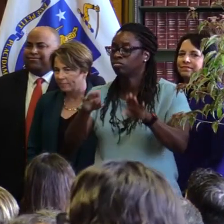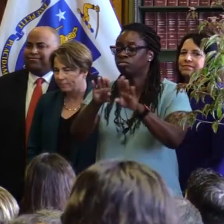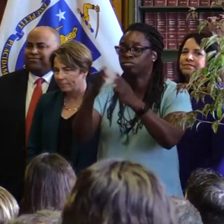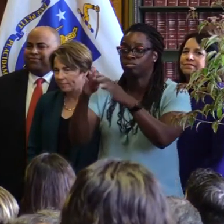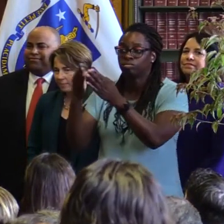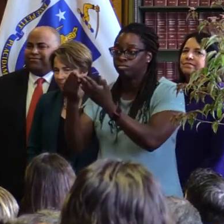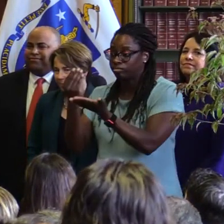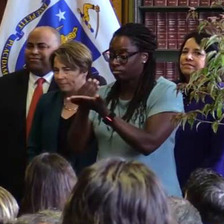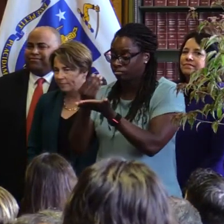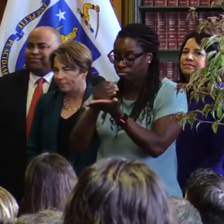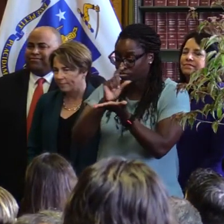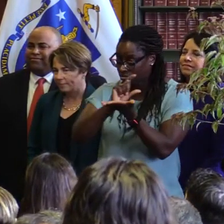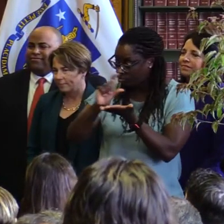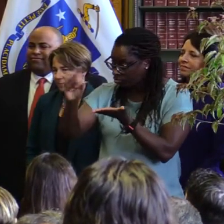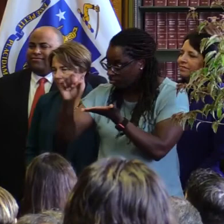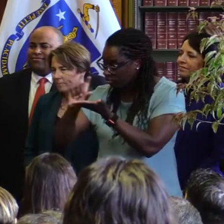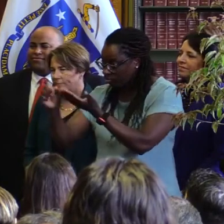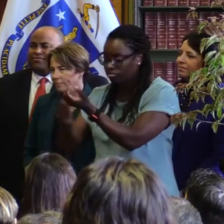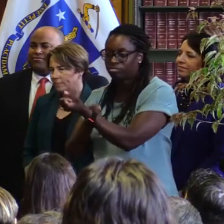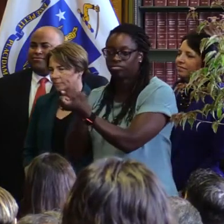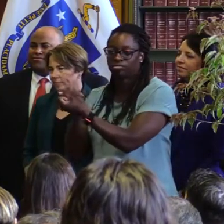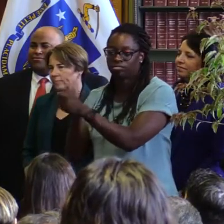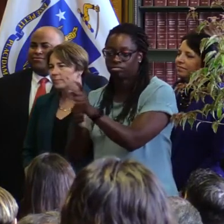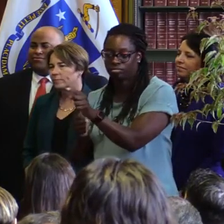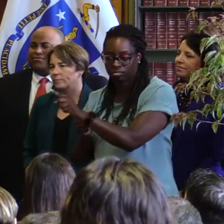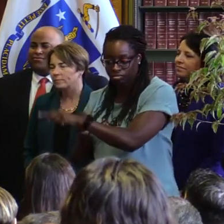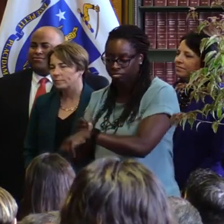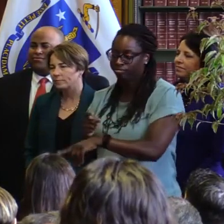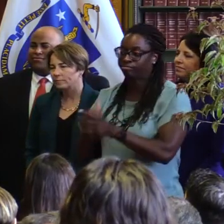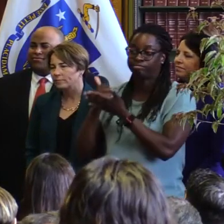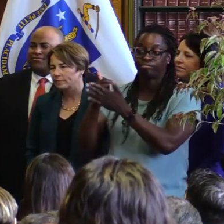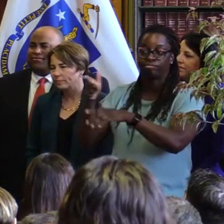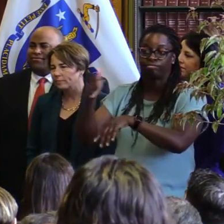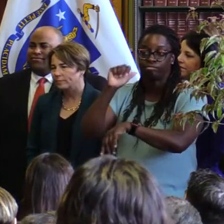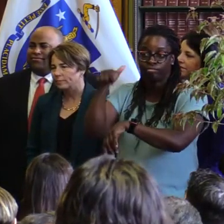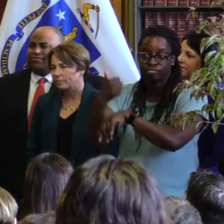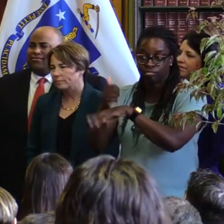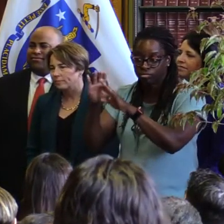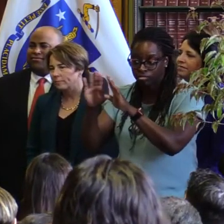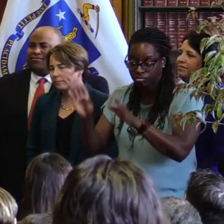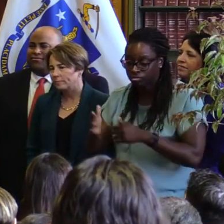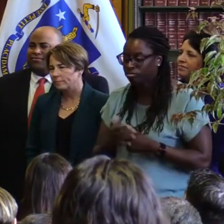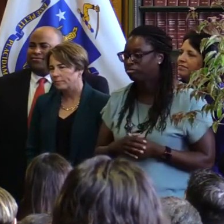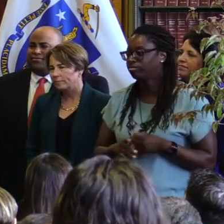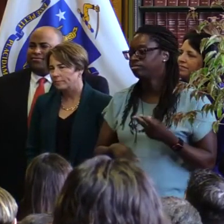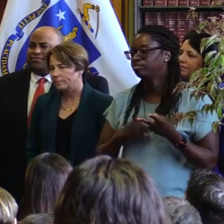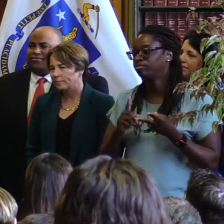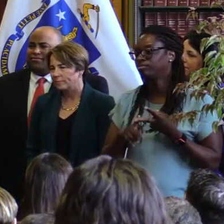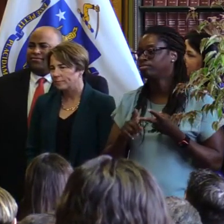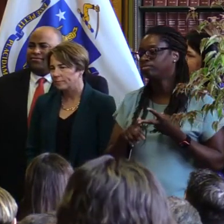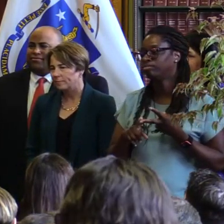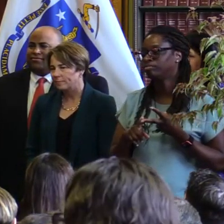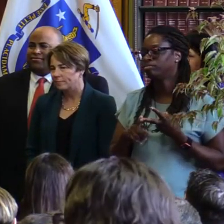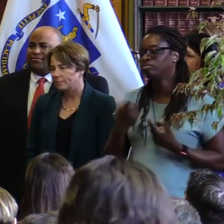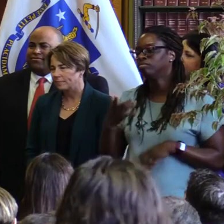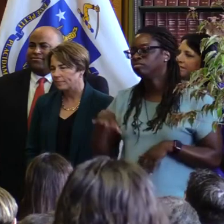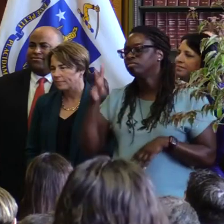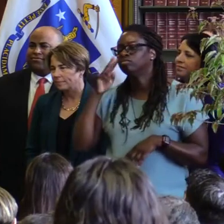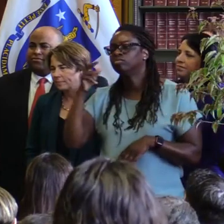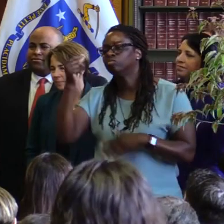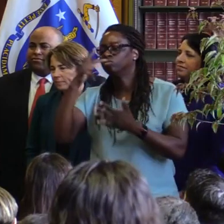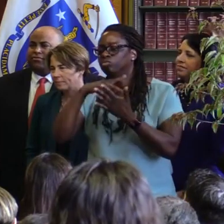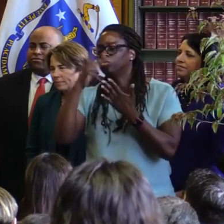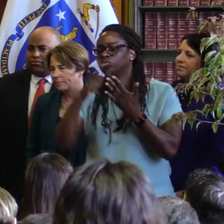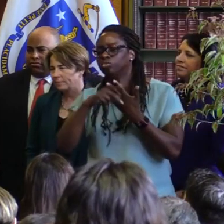Inflation Reduction Act, as mentioned. It will also help us reach and connect with those matching programs that are now being developed